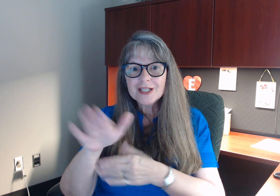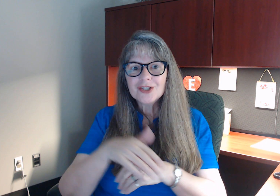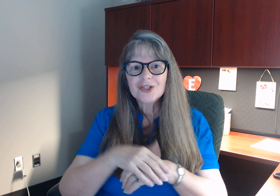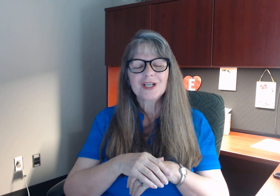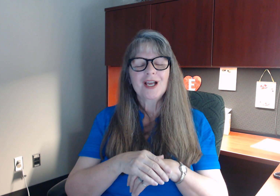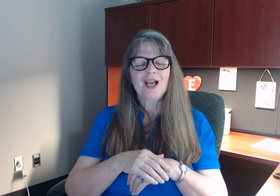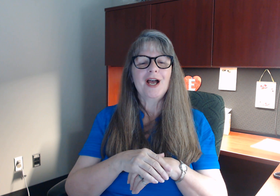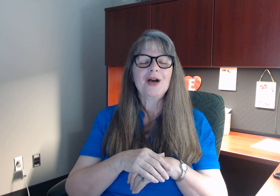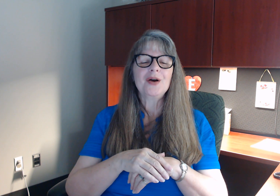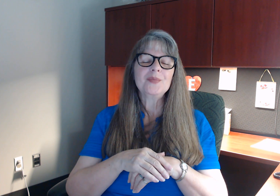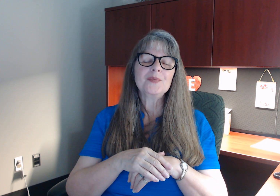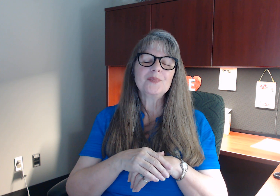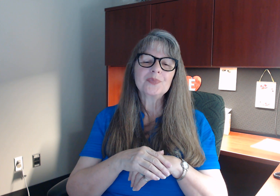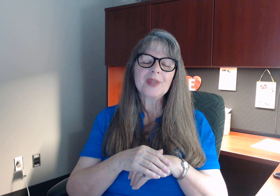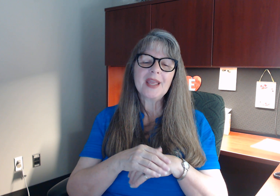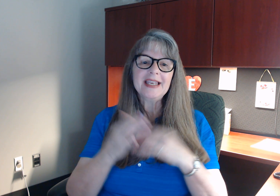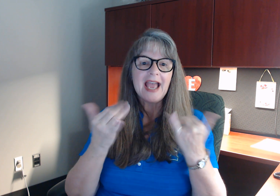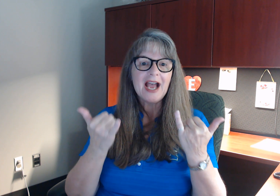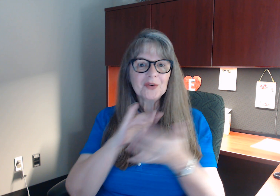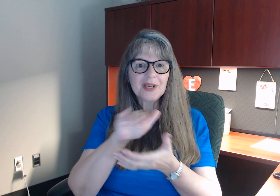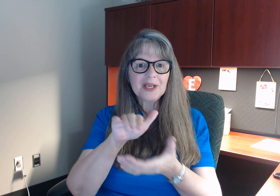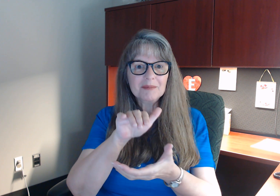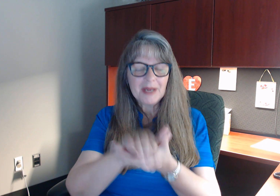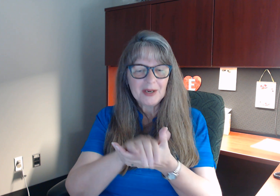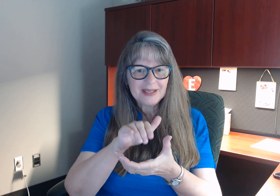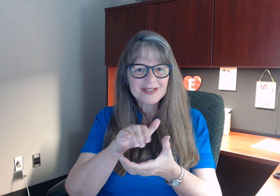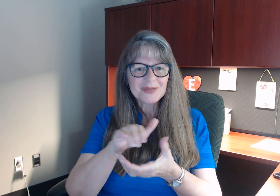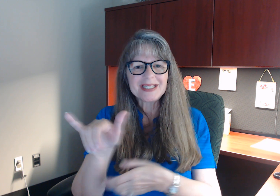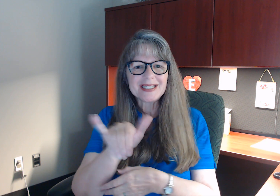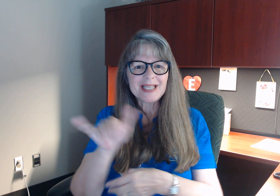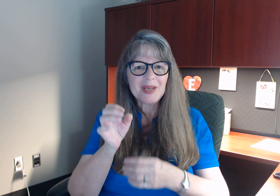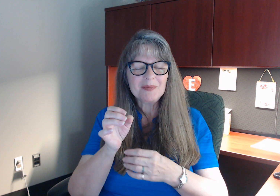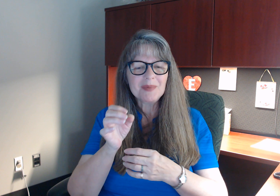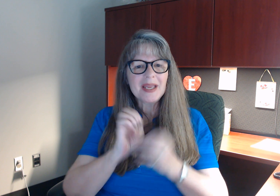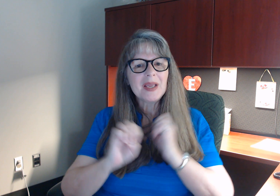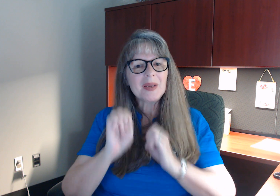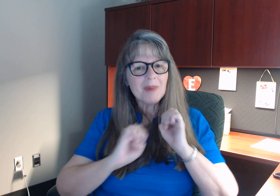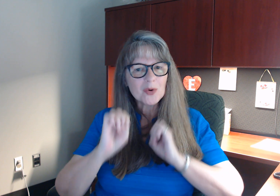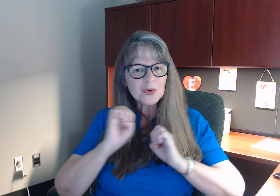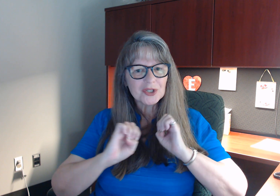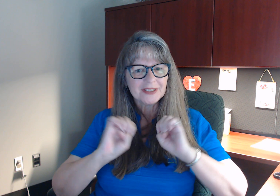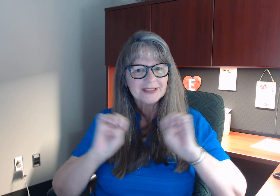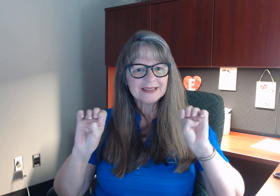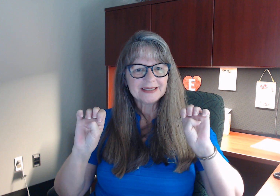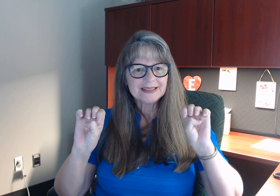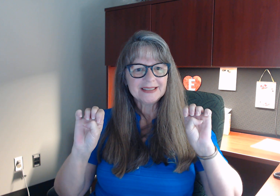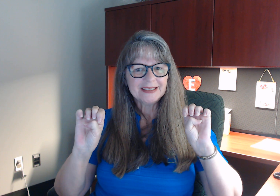college, and now they're getting married. So it's the same emotions,